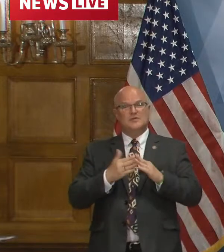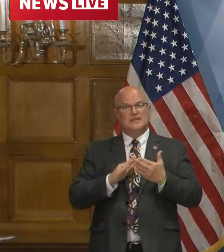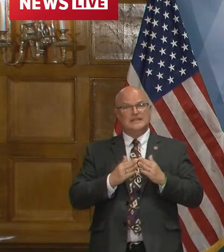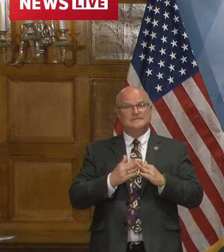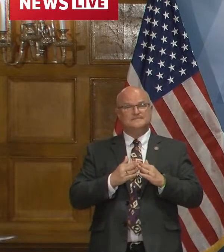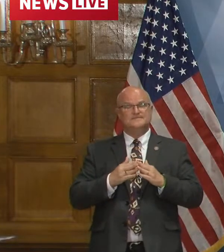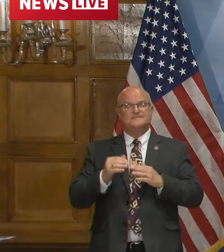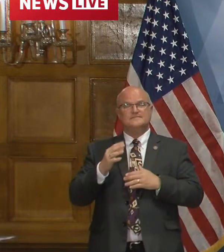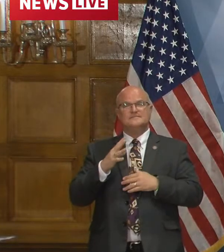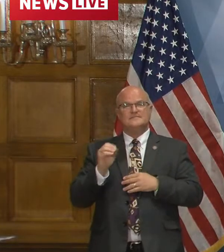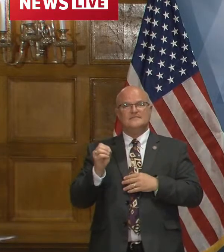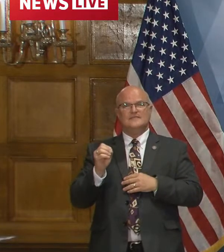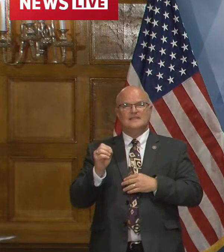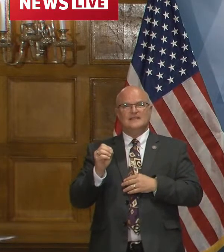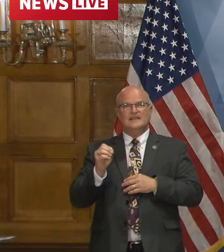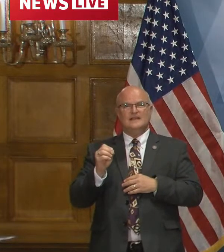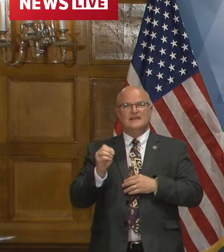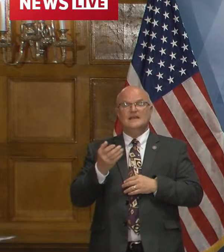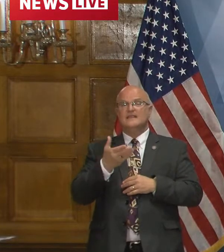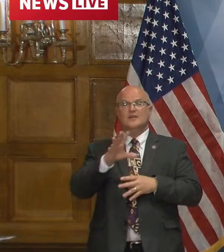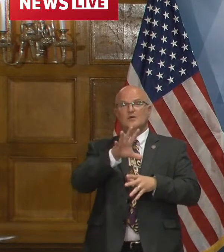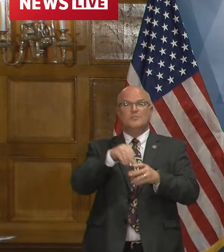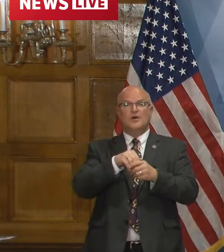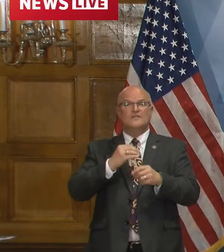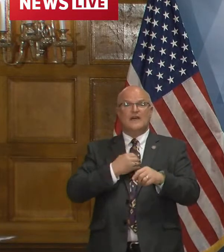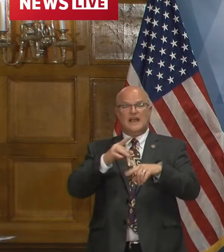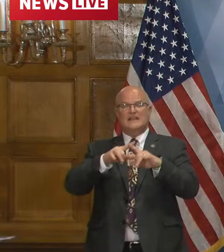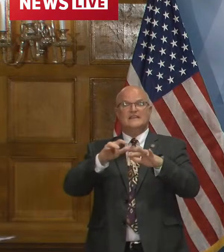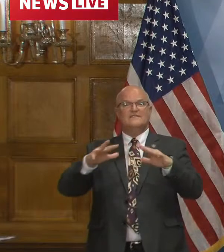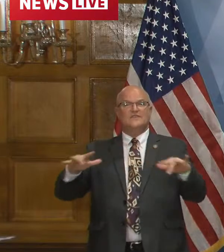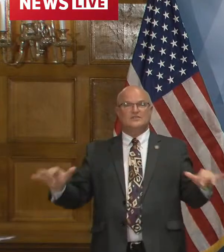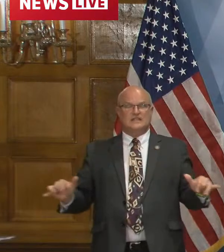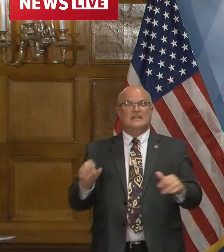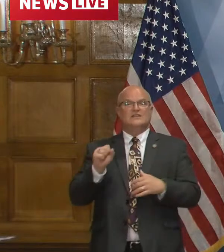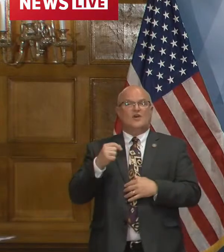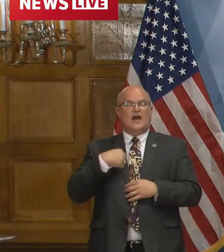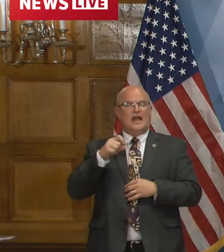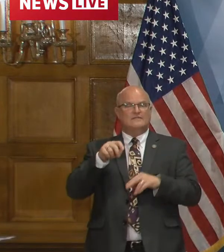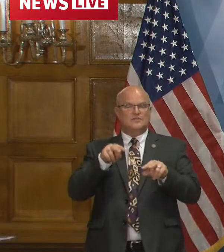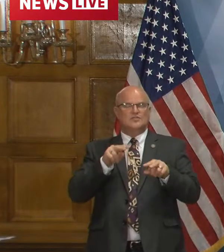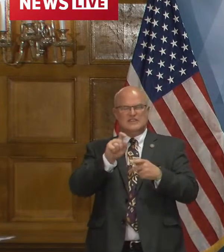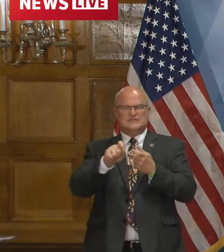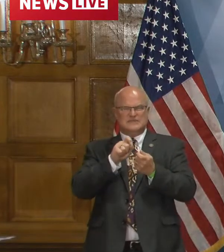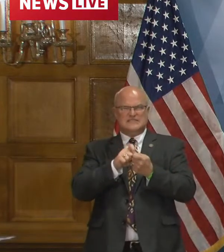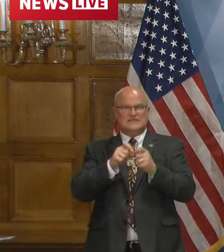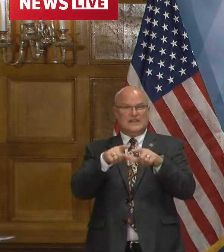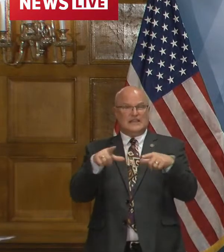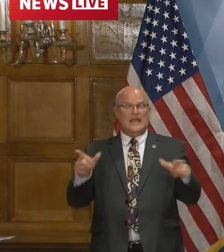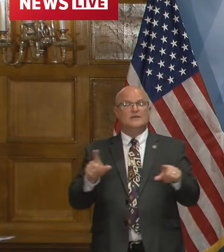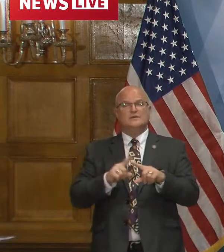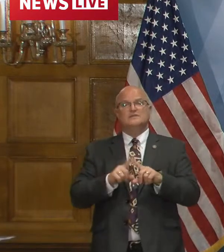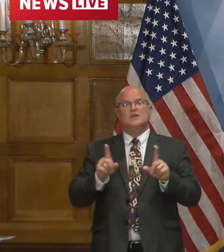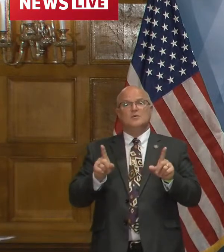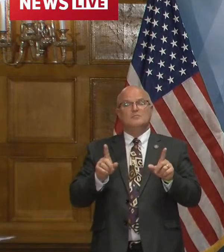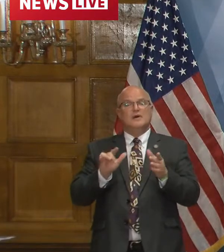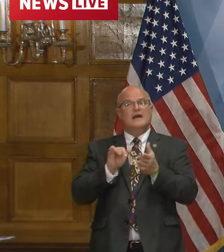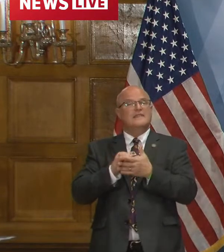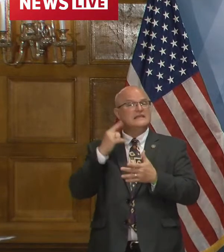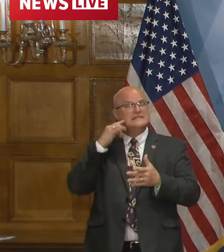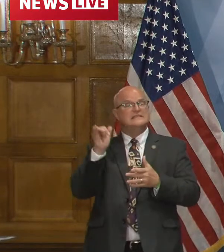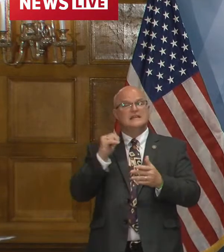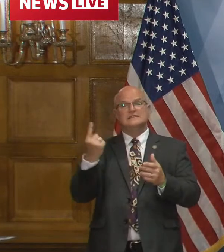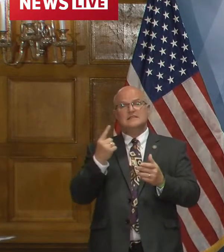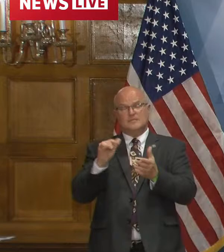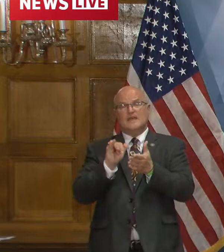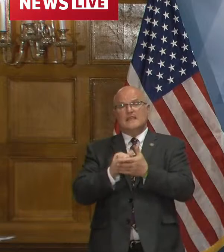community, and they are part of our diversity. So I'd have to look at the specific language, but that sounds